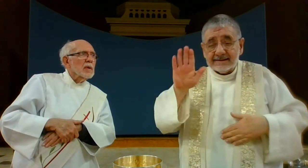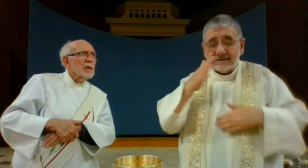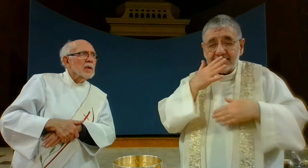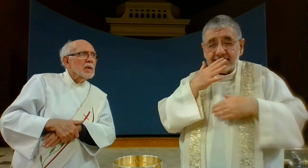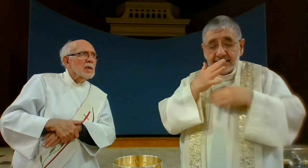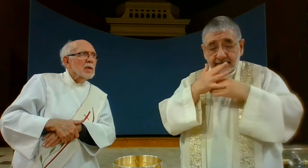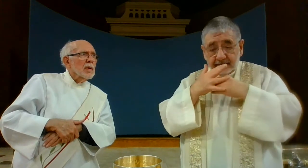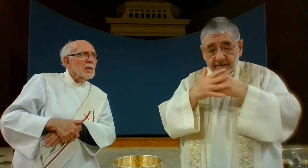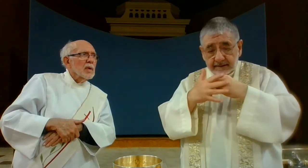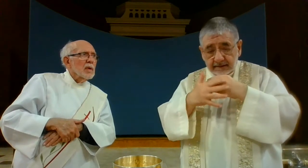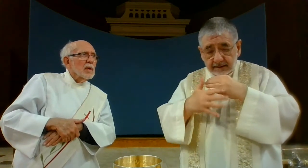blood